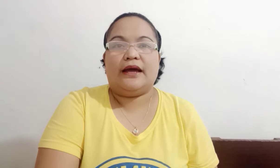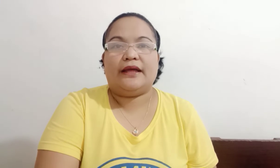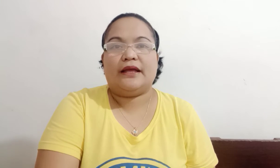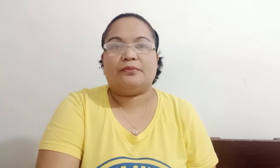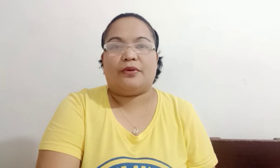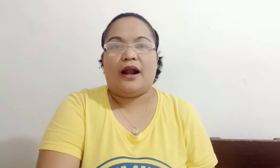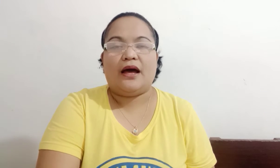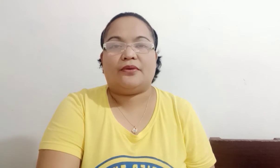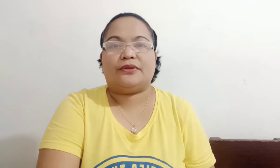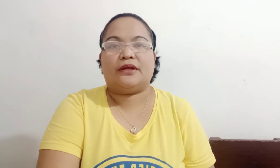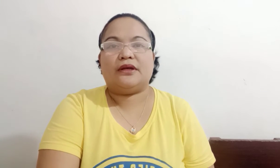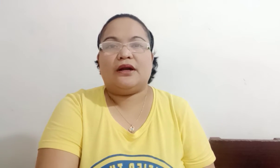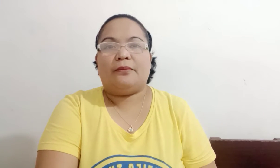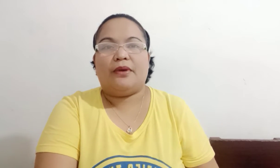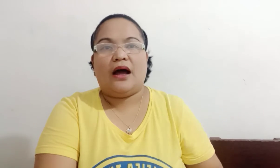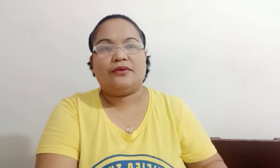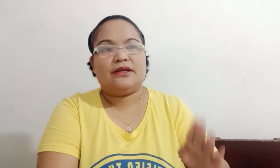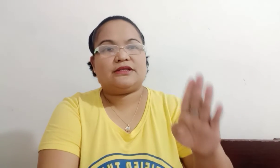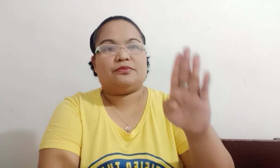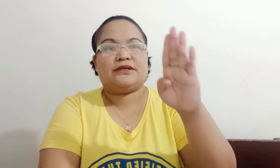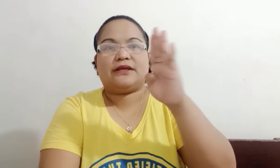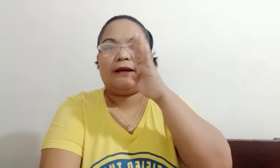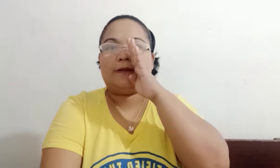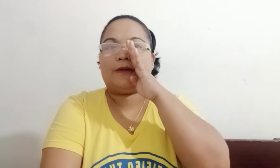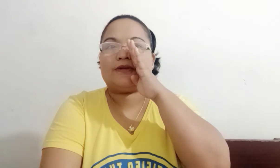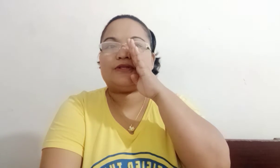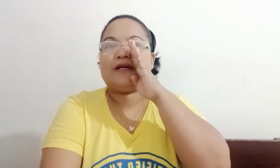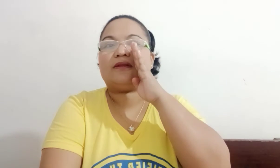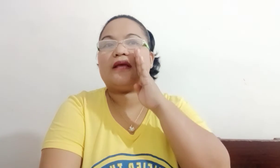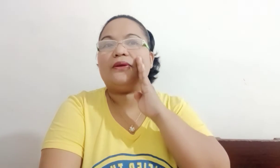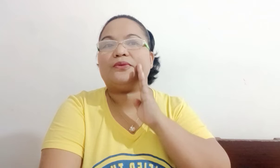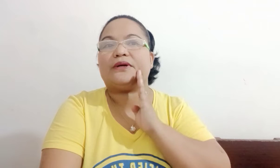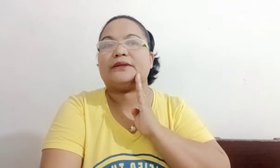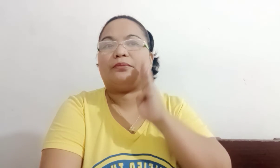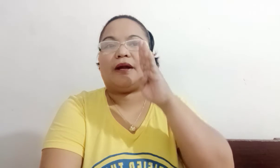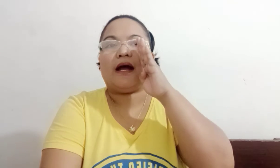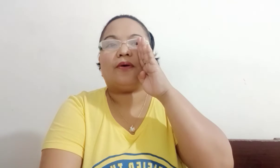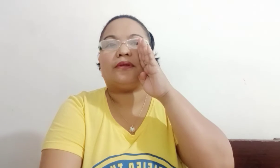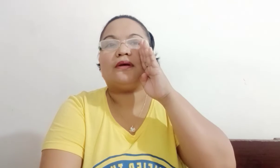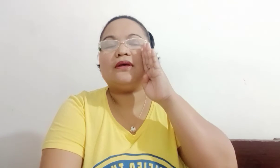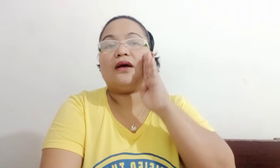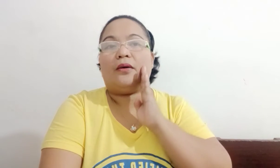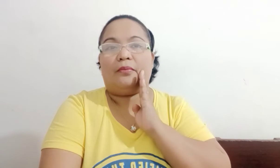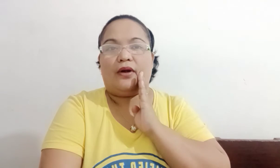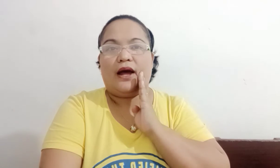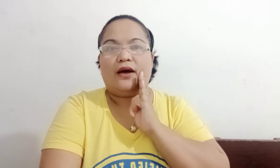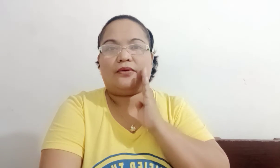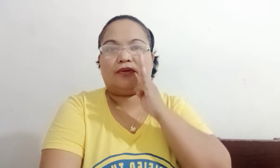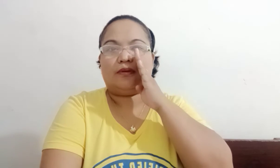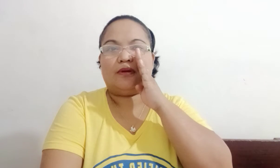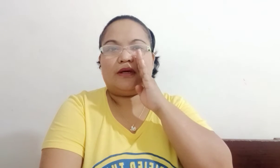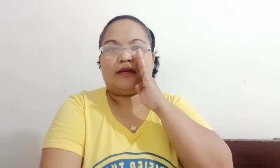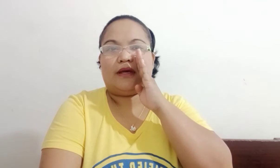And then, brown. Brown is beside your cheek downward. Brown. Brown. Okay.